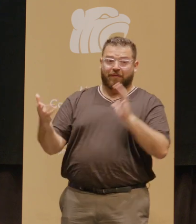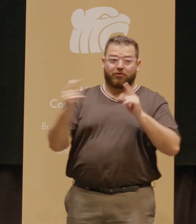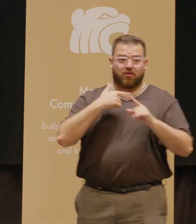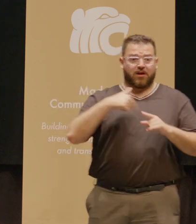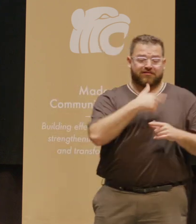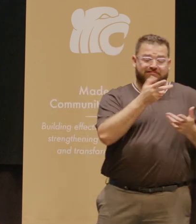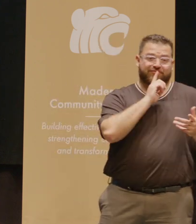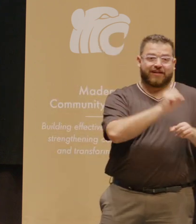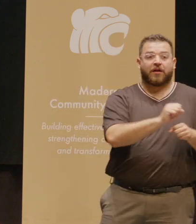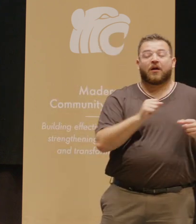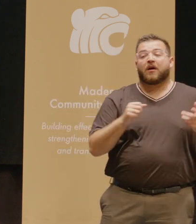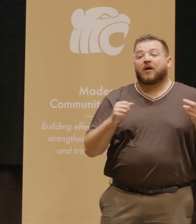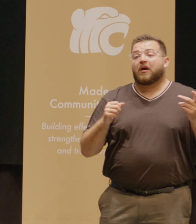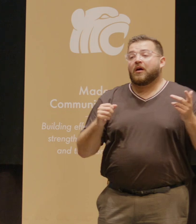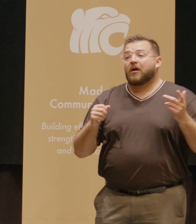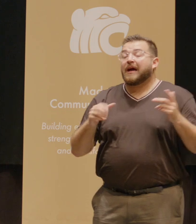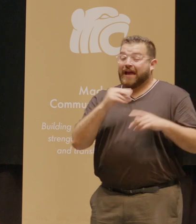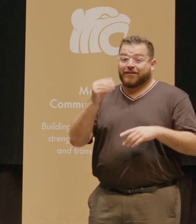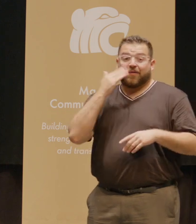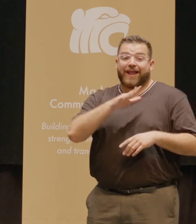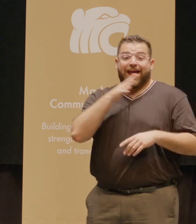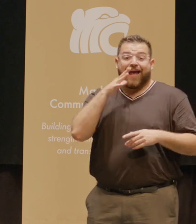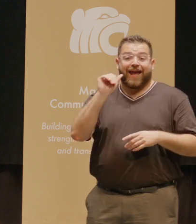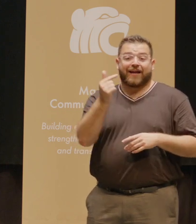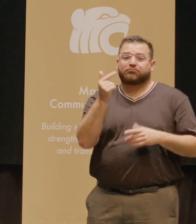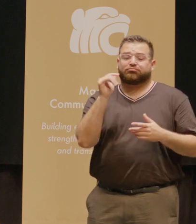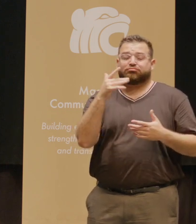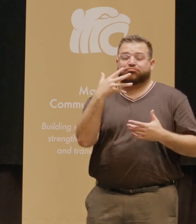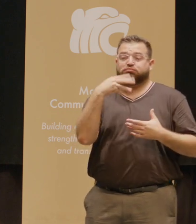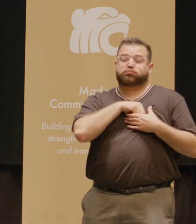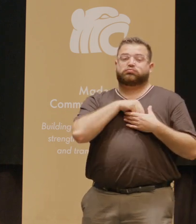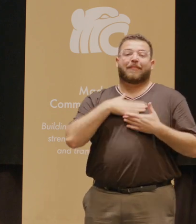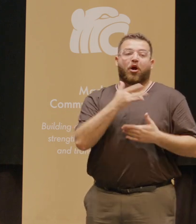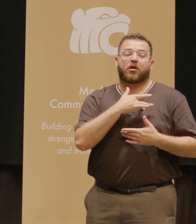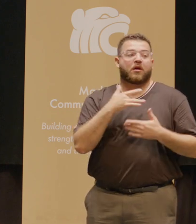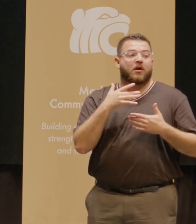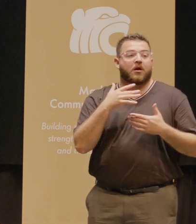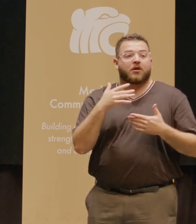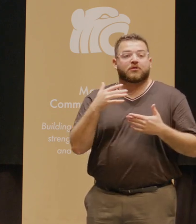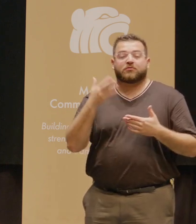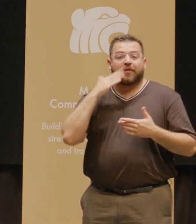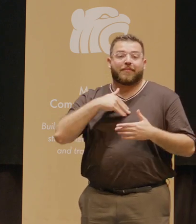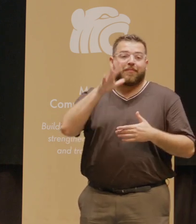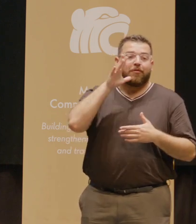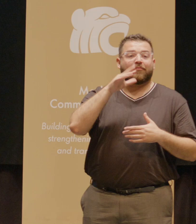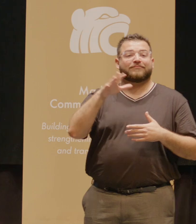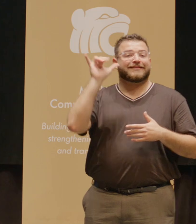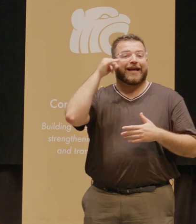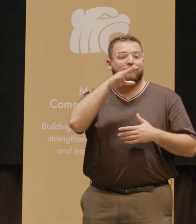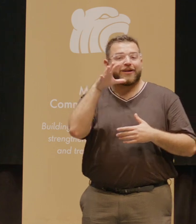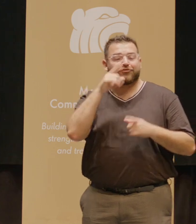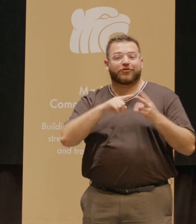is very data-driven, and ag is key to my heart. So I come from an ag background. I come from the North State. My mother's a cattle rancher.